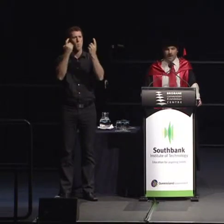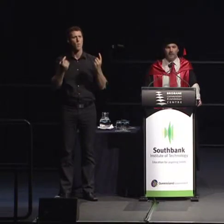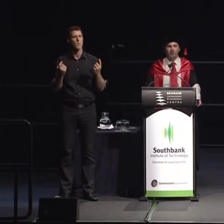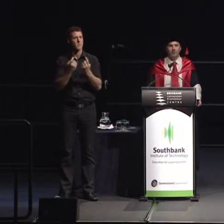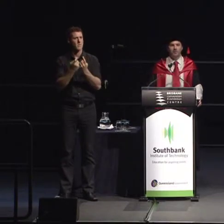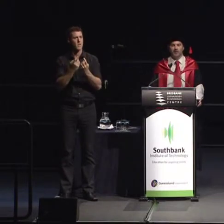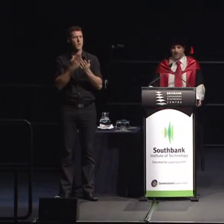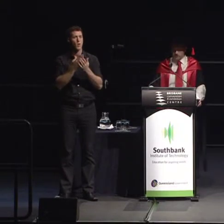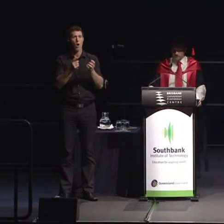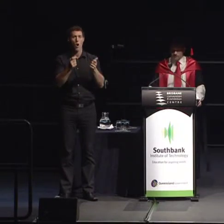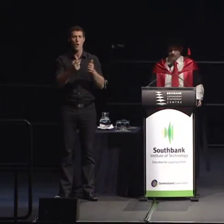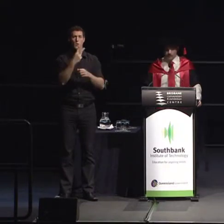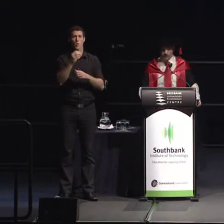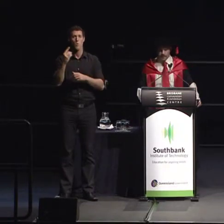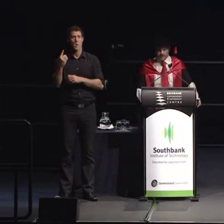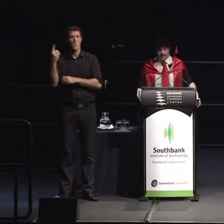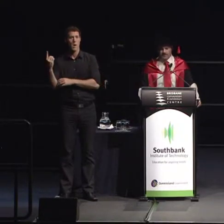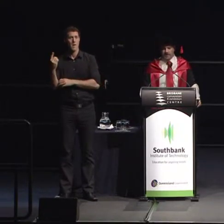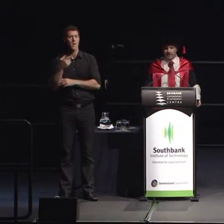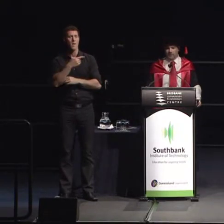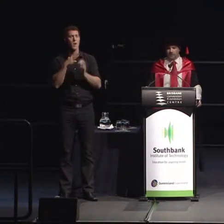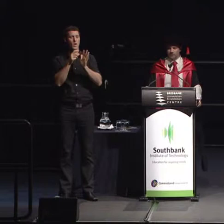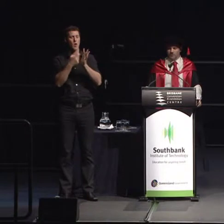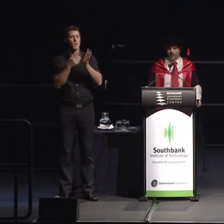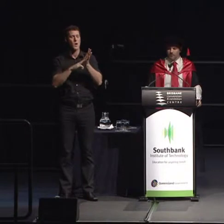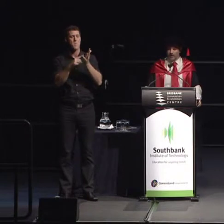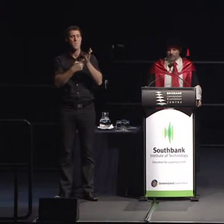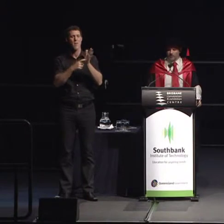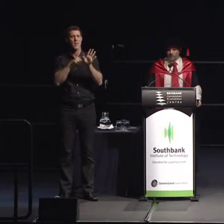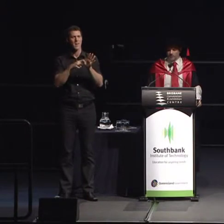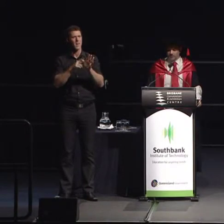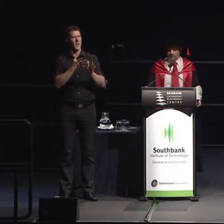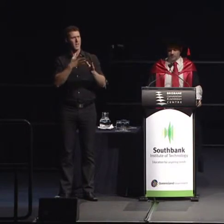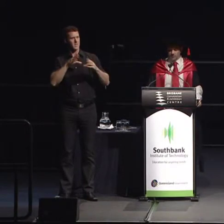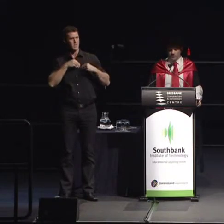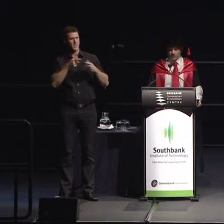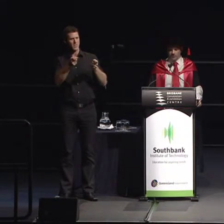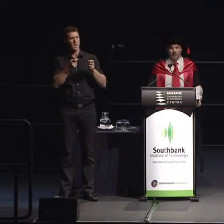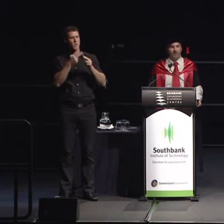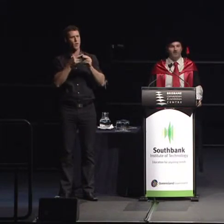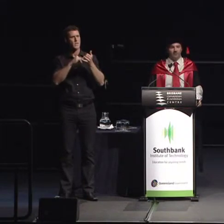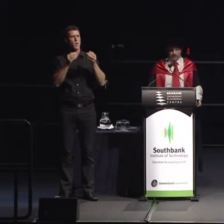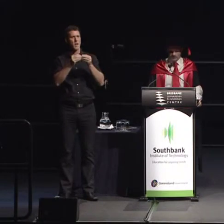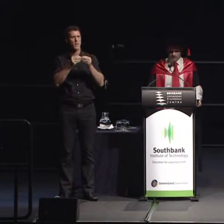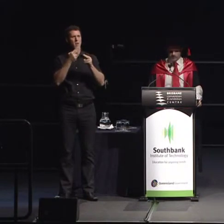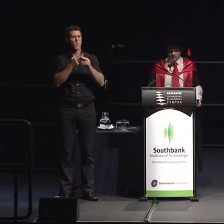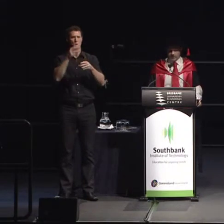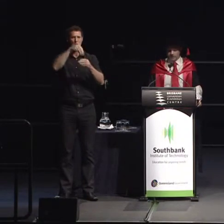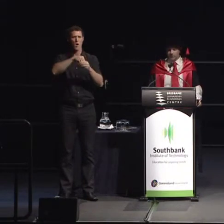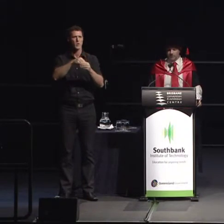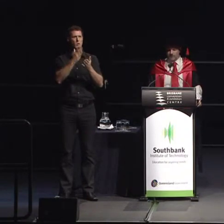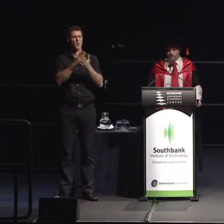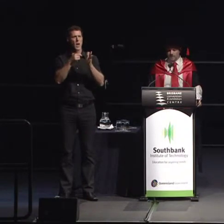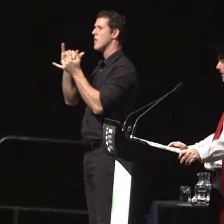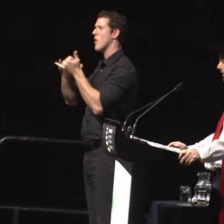In early 2011, he accepted an invitation from Southbank to assist the Associate Degree in Civil Engineering